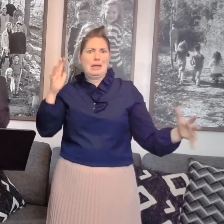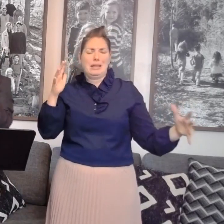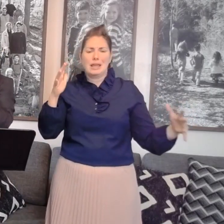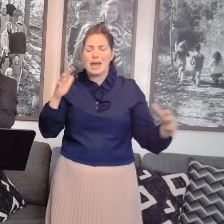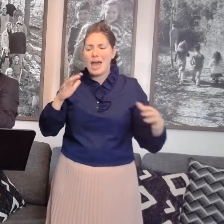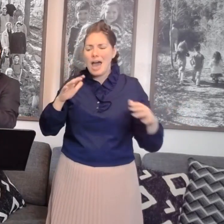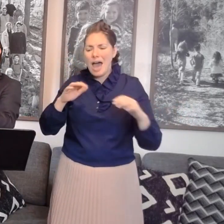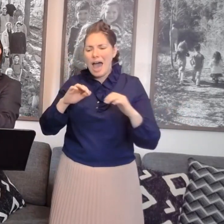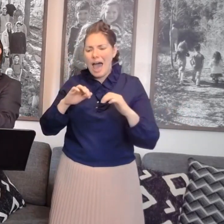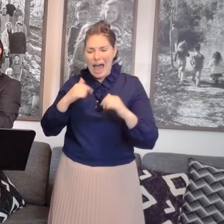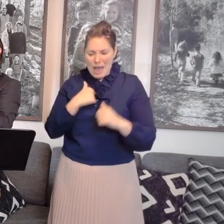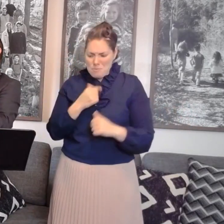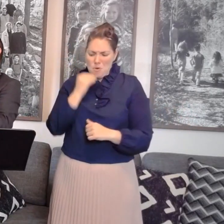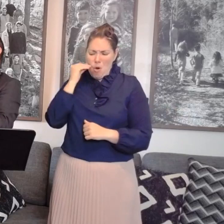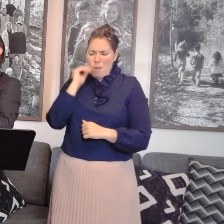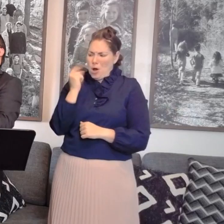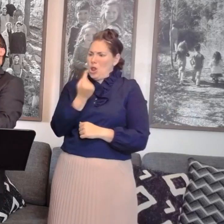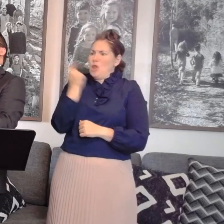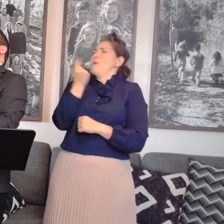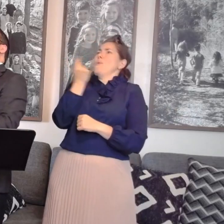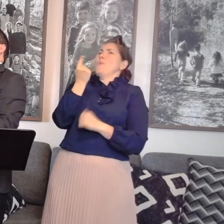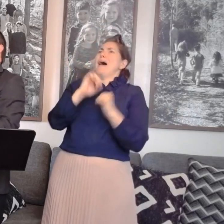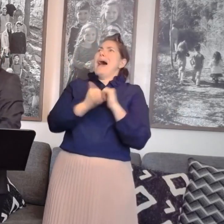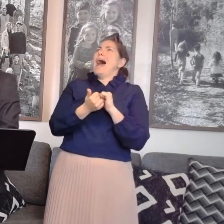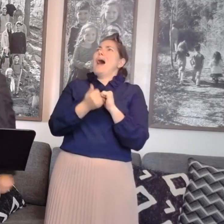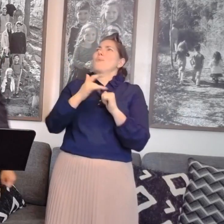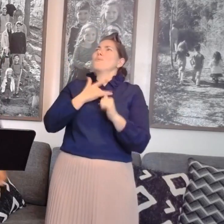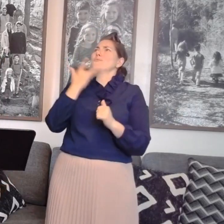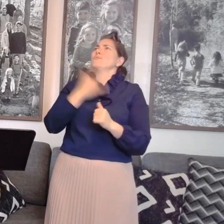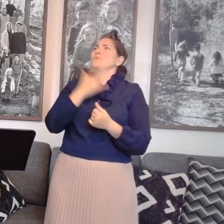the glory of God come to me?